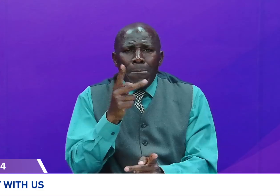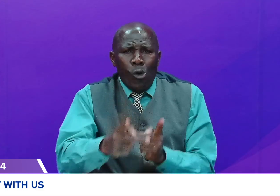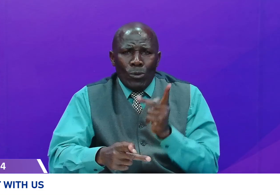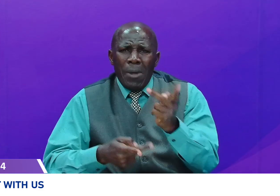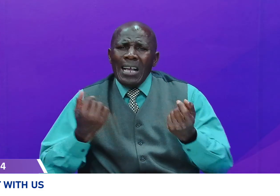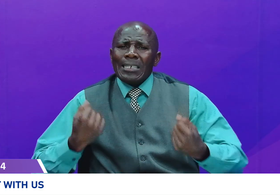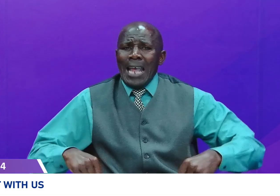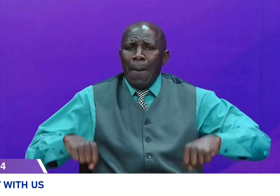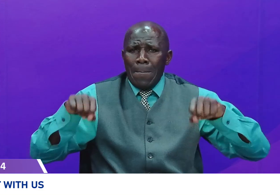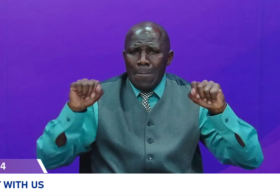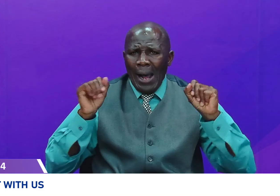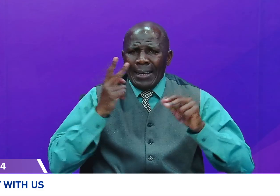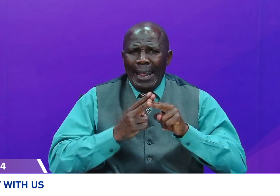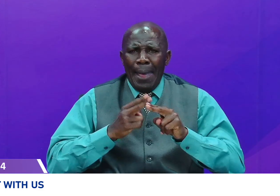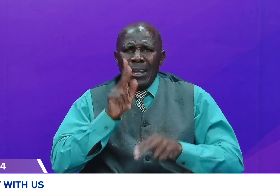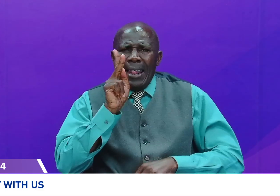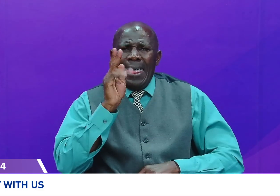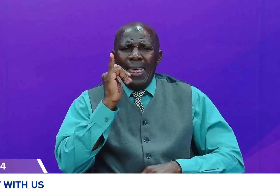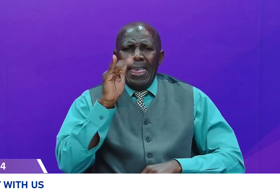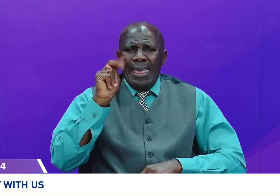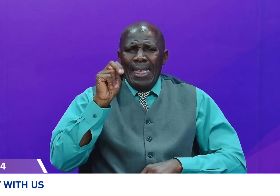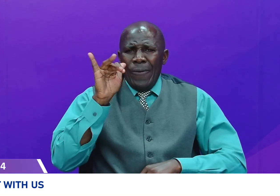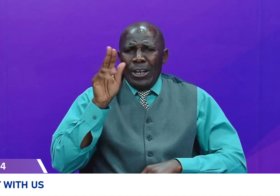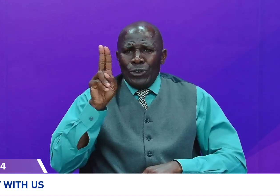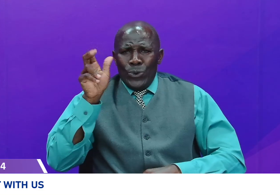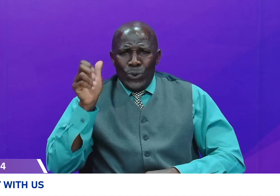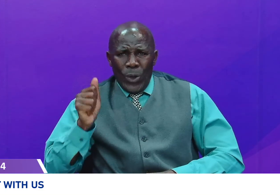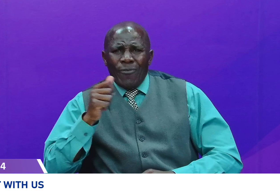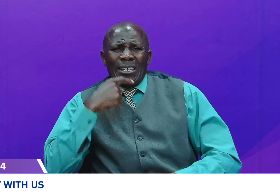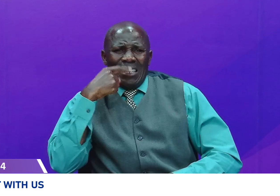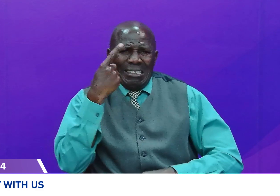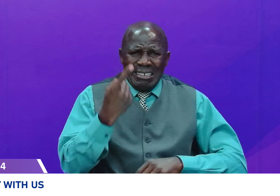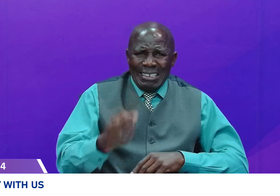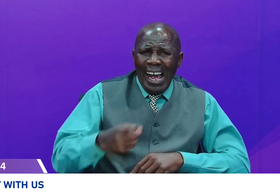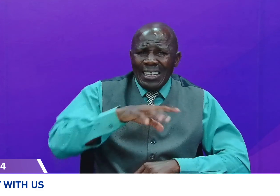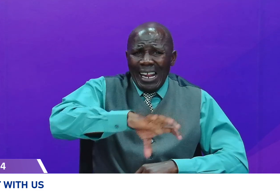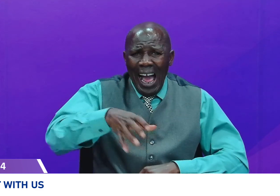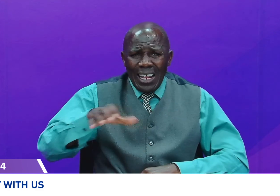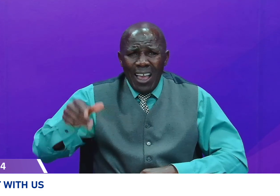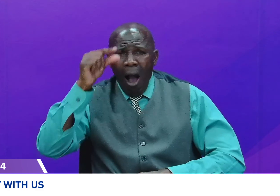citing the lack of public participation in the drafting process.